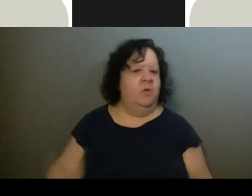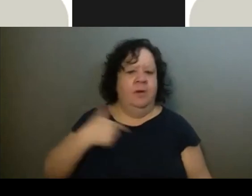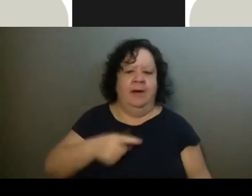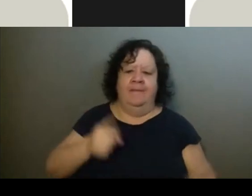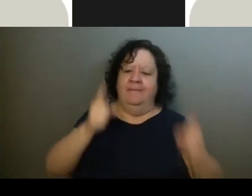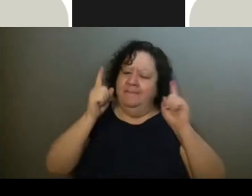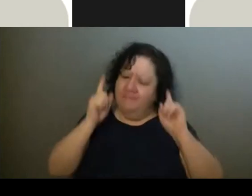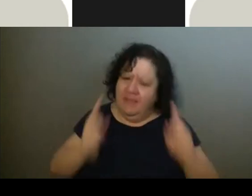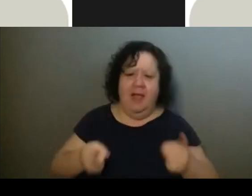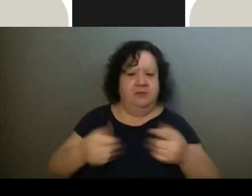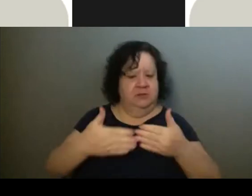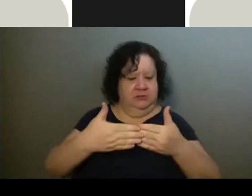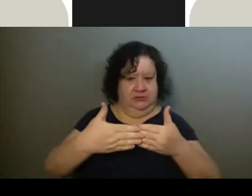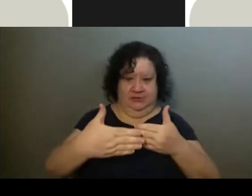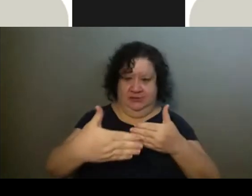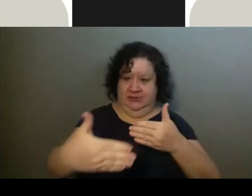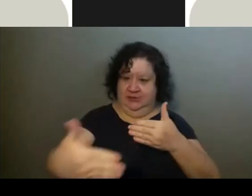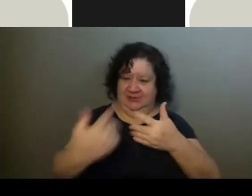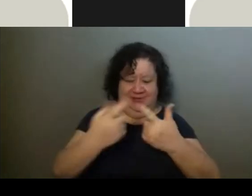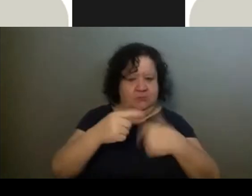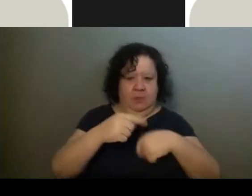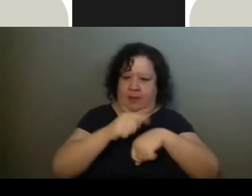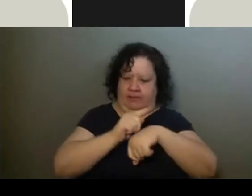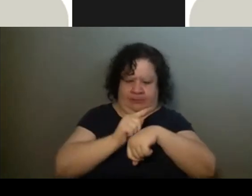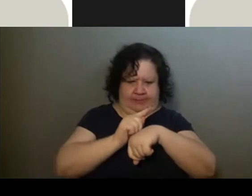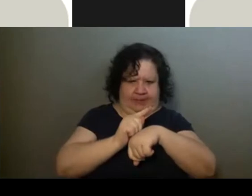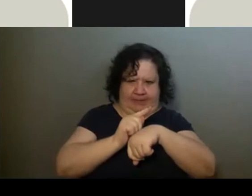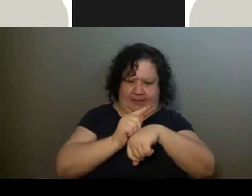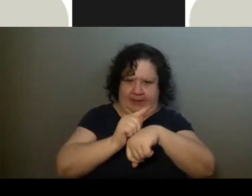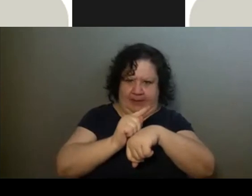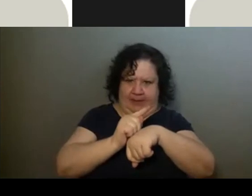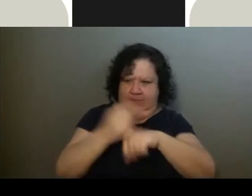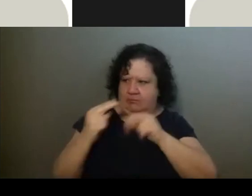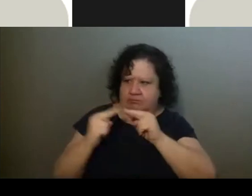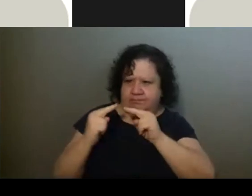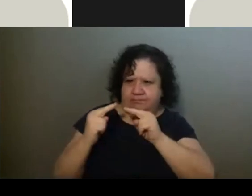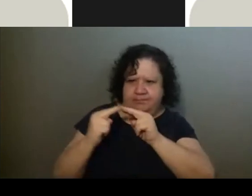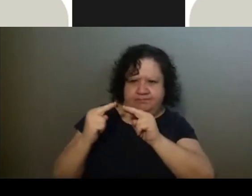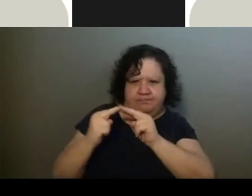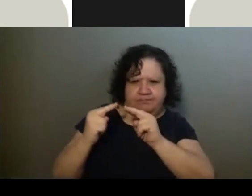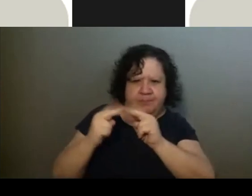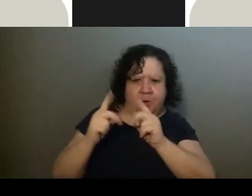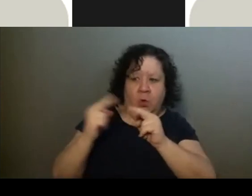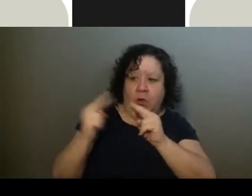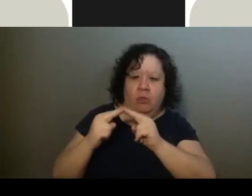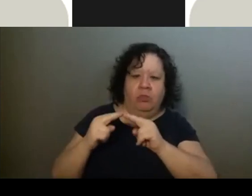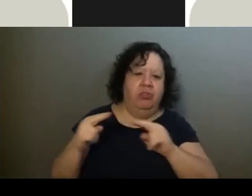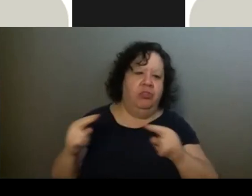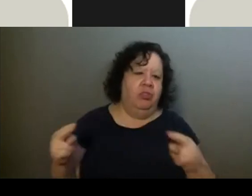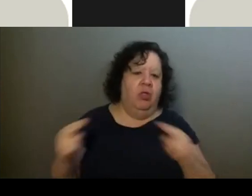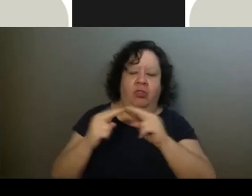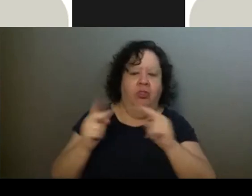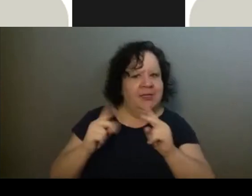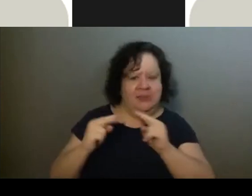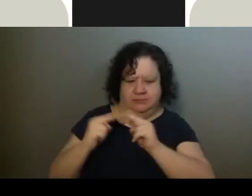at every certain moment. Otherwise, all our recipes will be old for the next few minutes. It can be helpful at